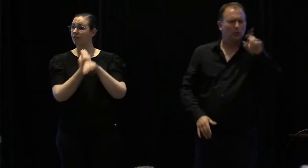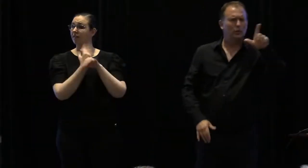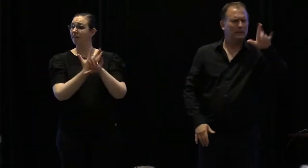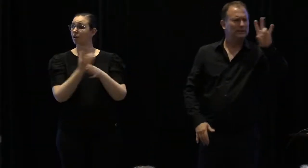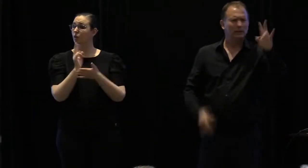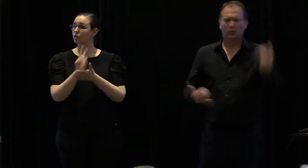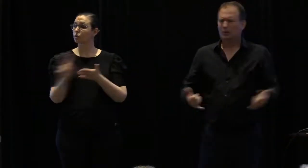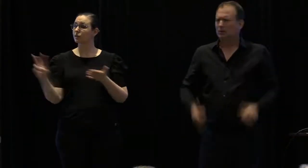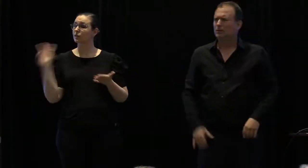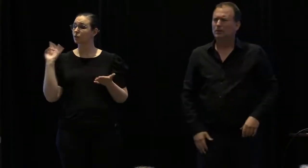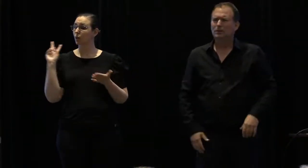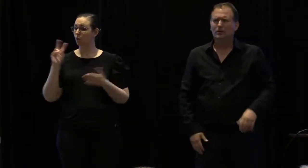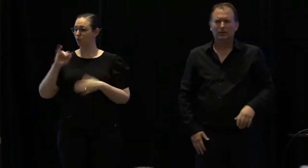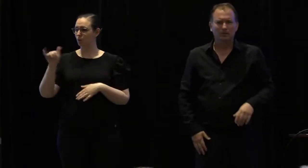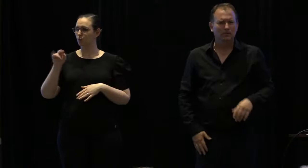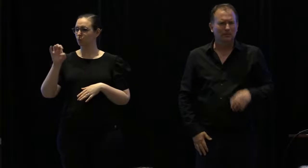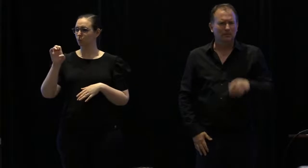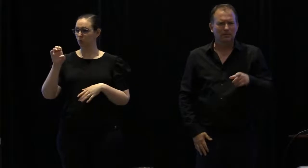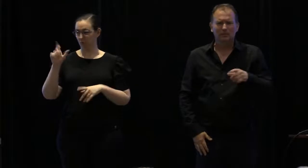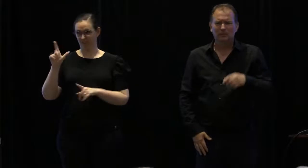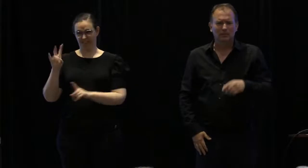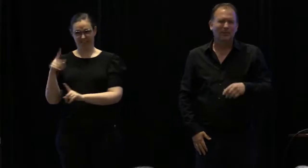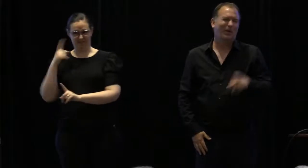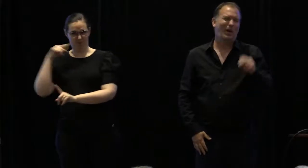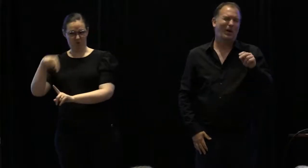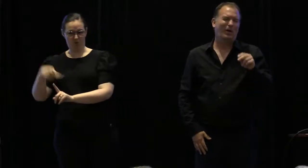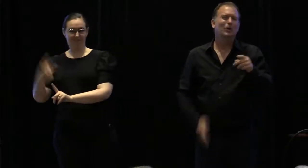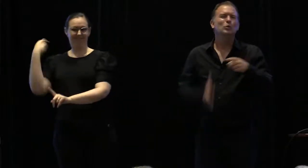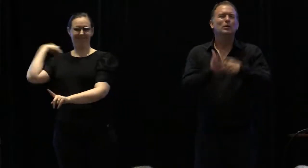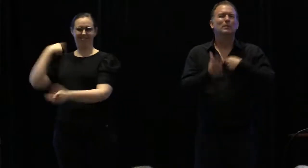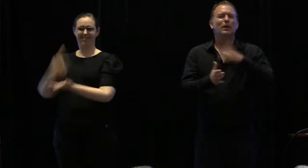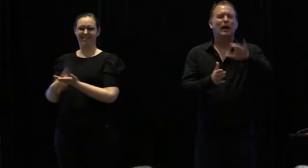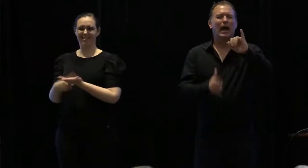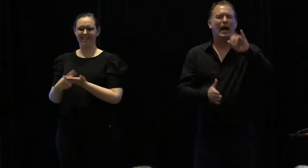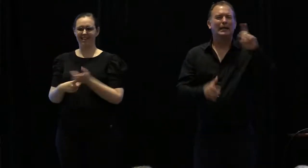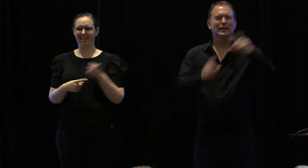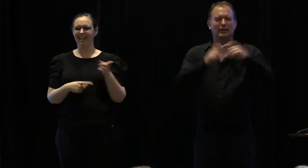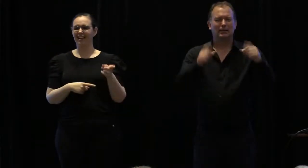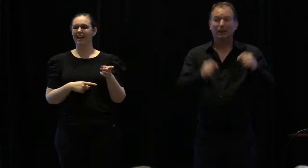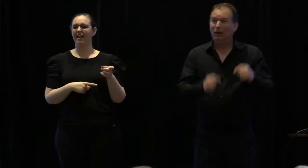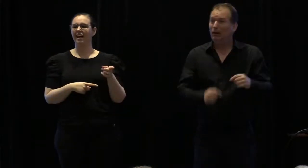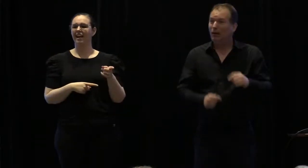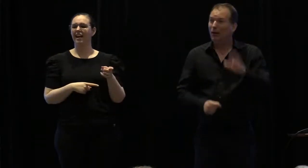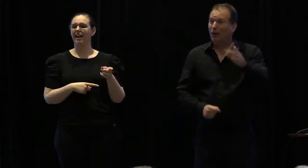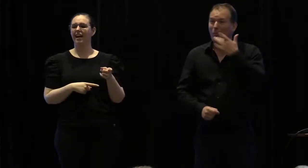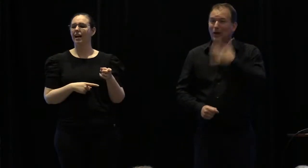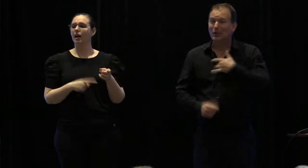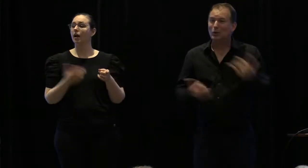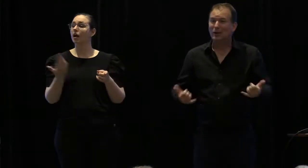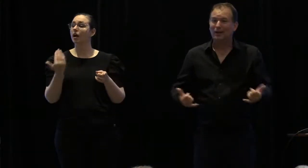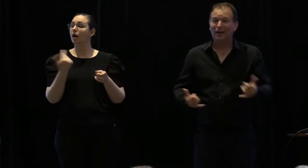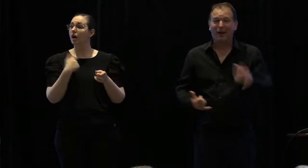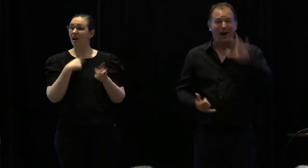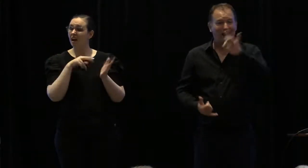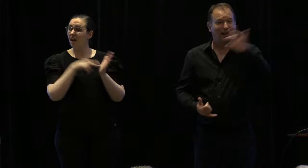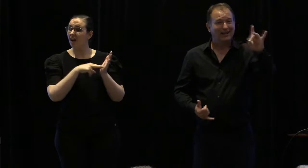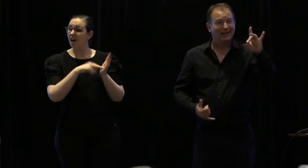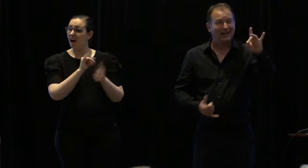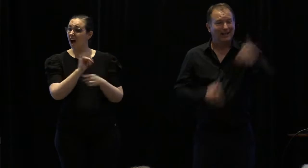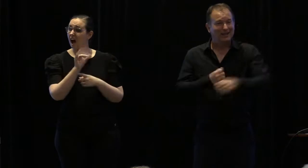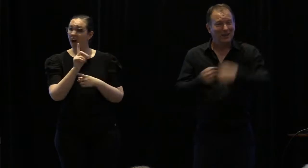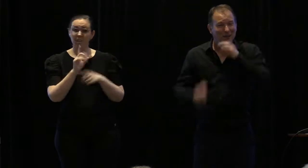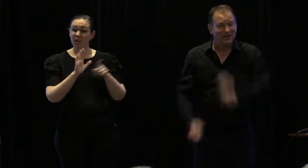spoke about 2 weeks ago and she said, oh, it's going to be 63 years. And I said, no, I'm going to need your ID to